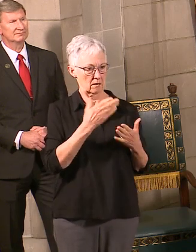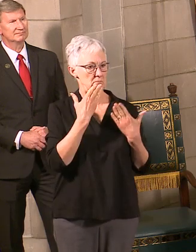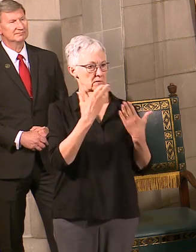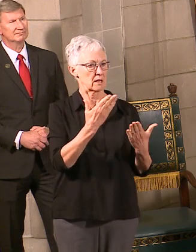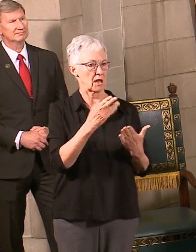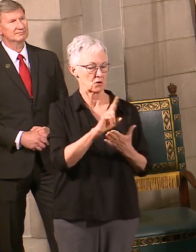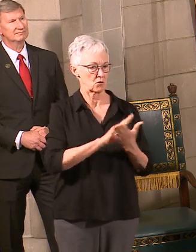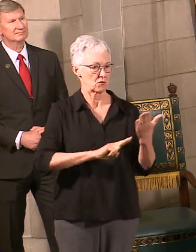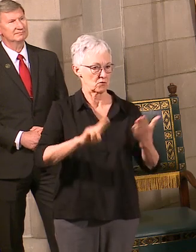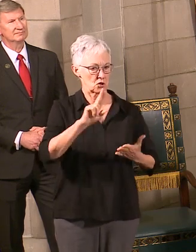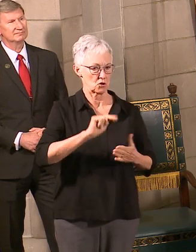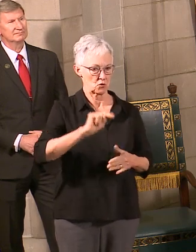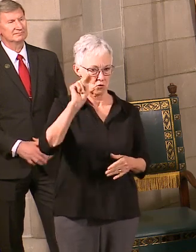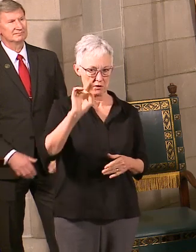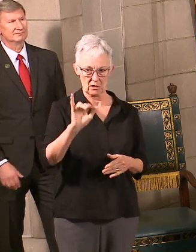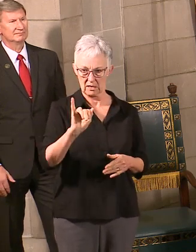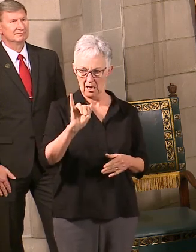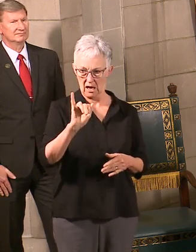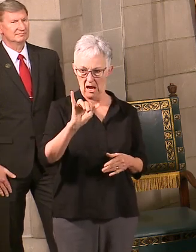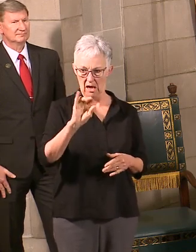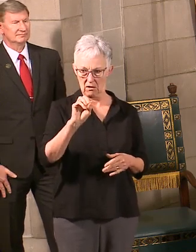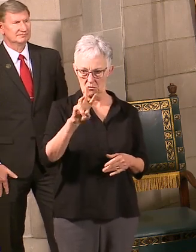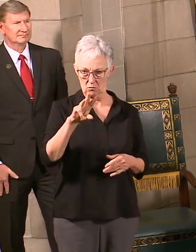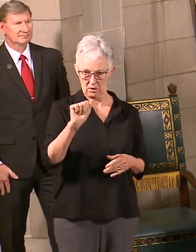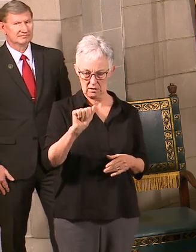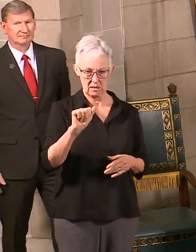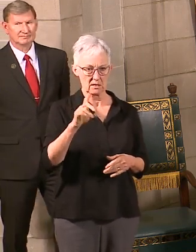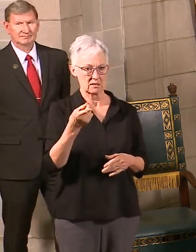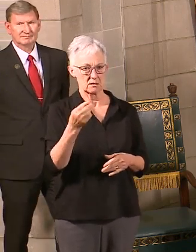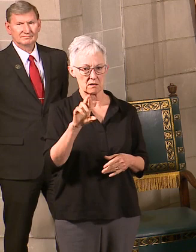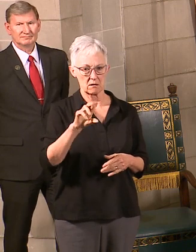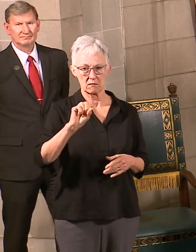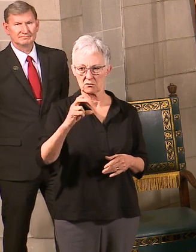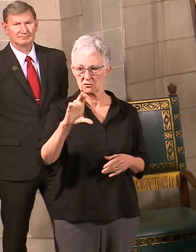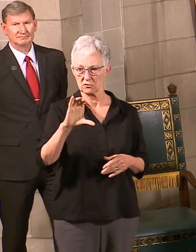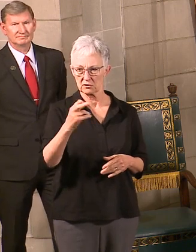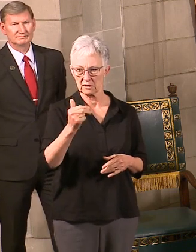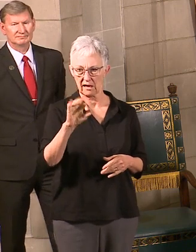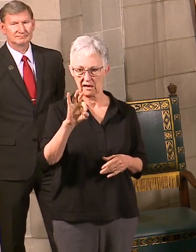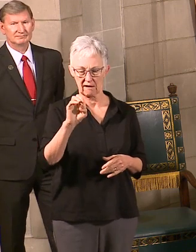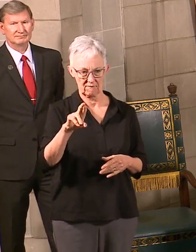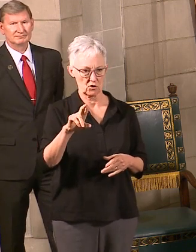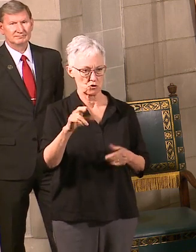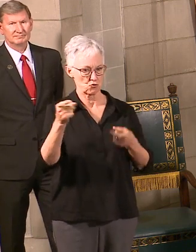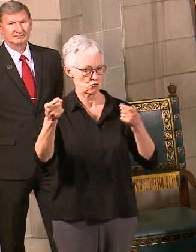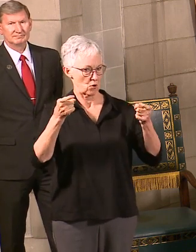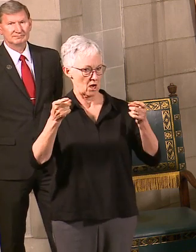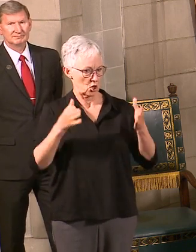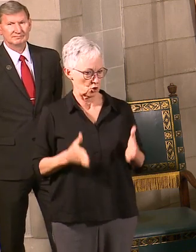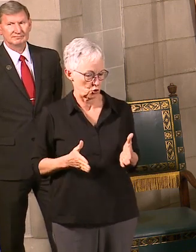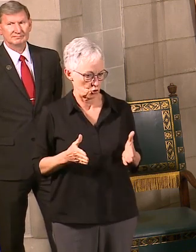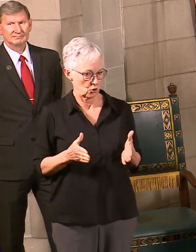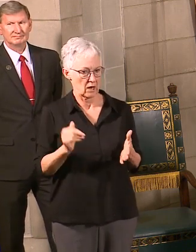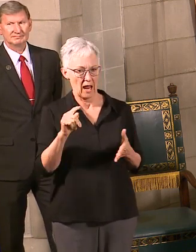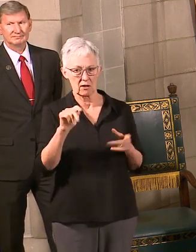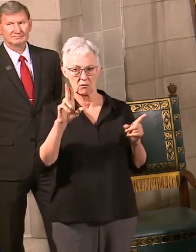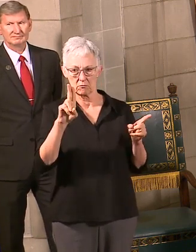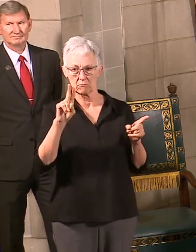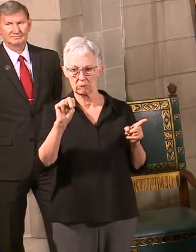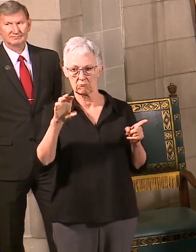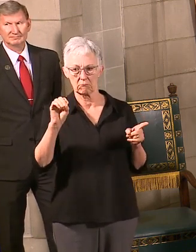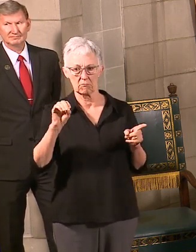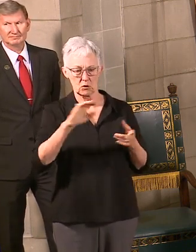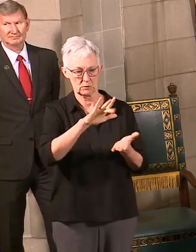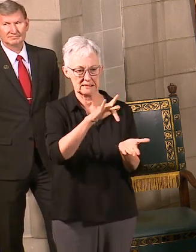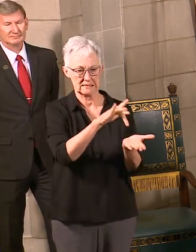Iowa Institute for Decision Making, Dr. Josie Schaefer, Director, Senior Research Associate, UNO Center for Public